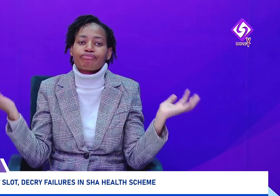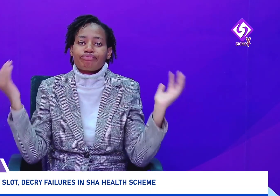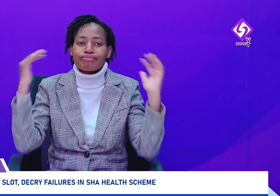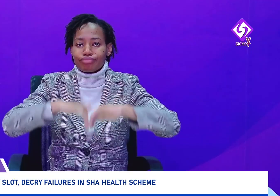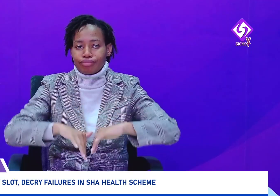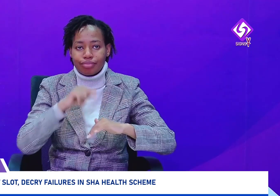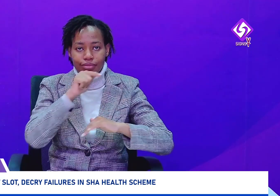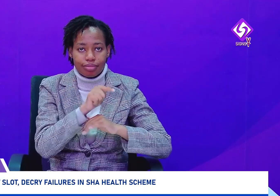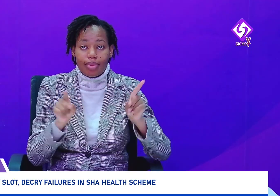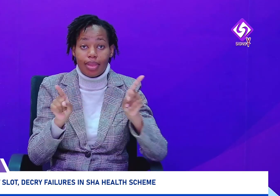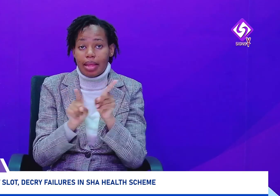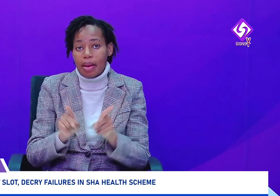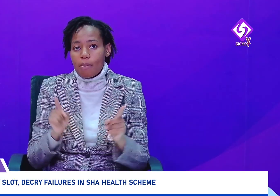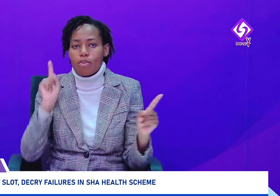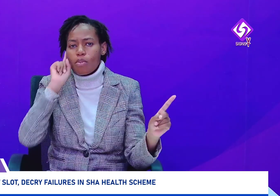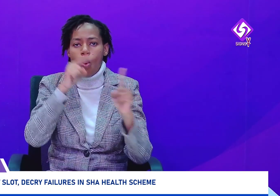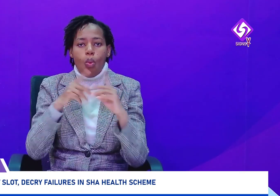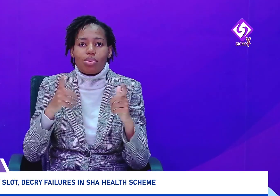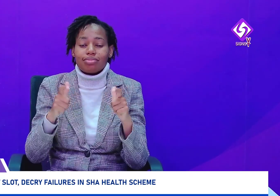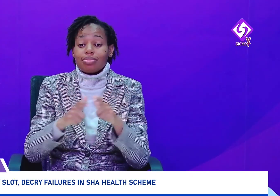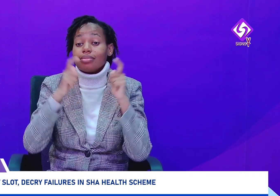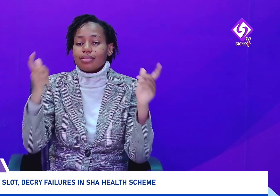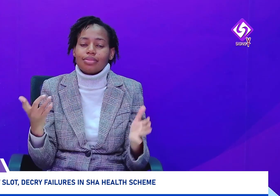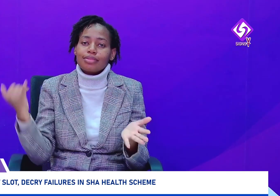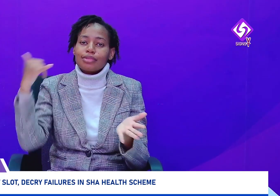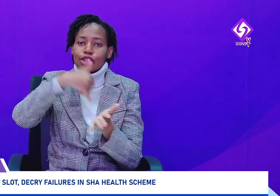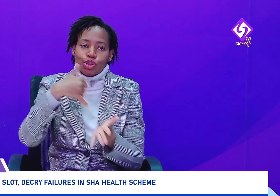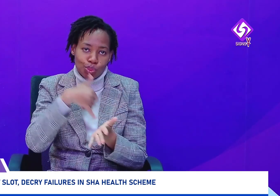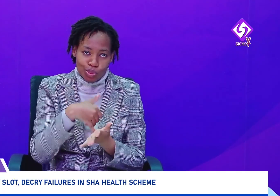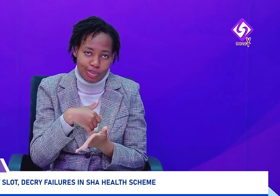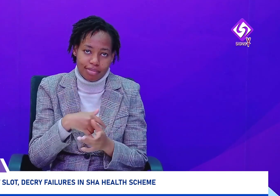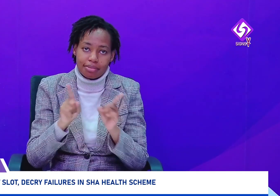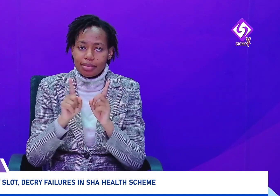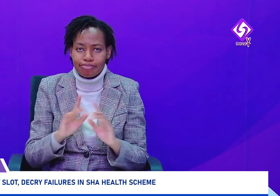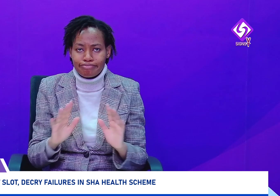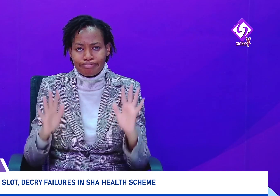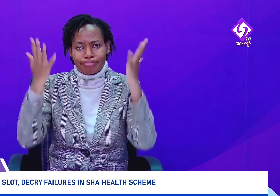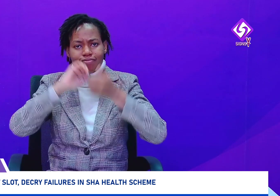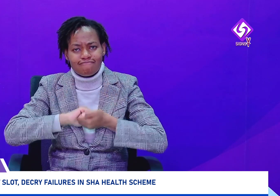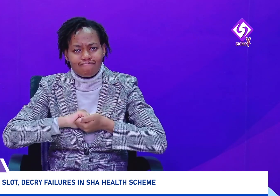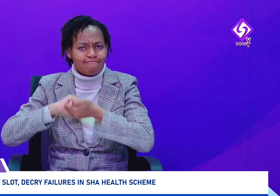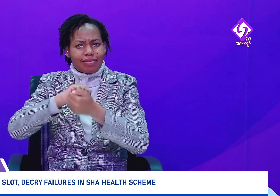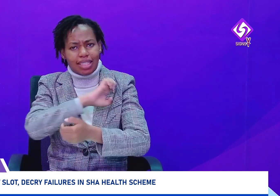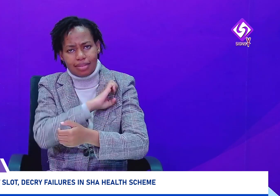(IDPD) at the Moi Garden Stadium, an event hailed as a significant stride towards